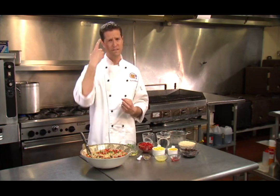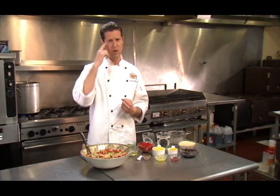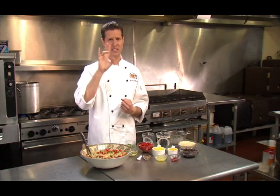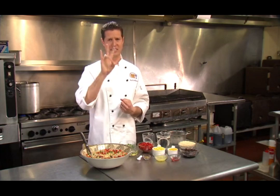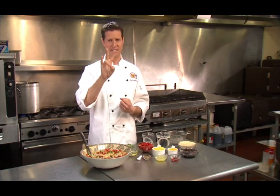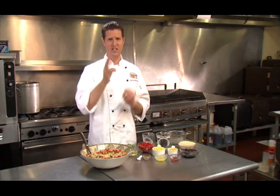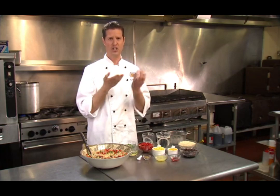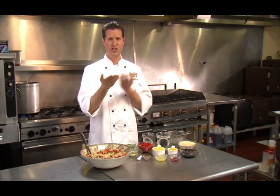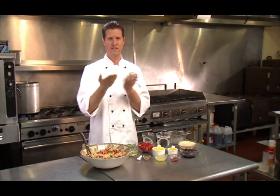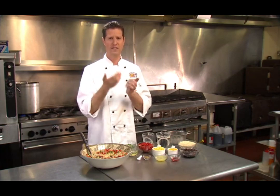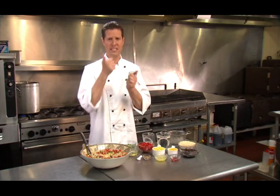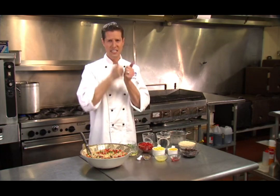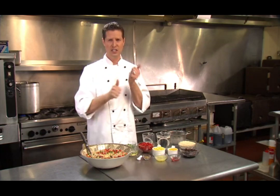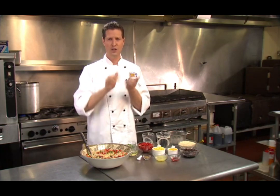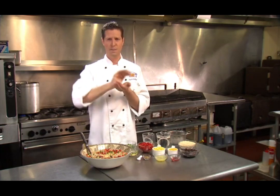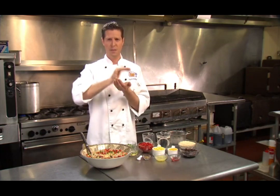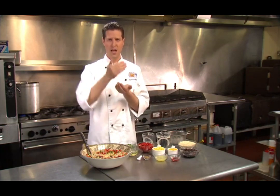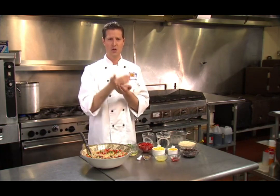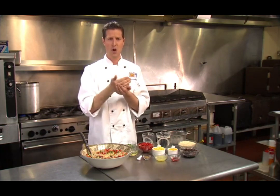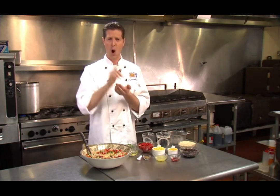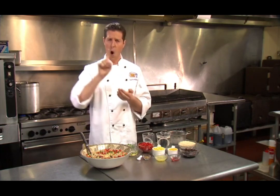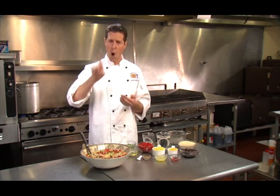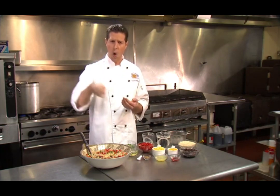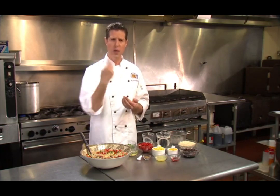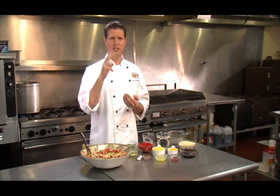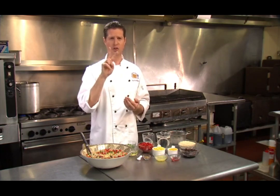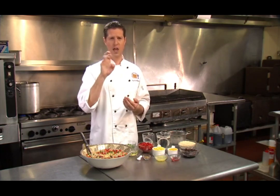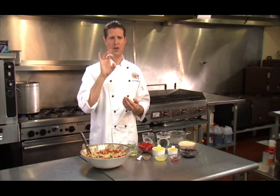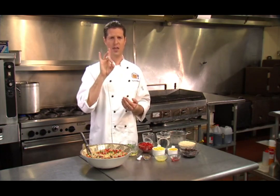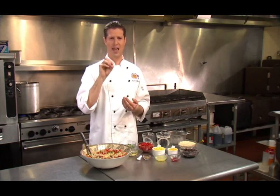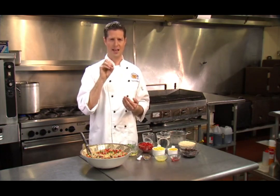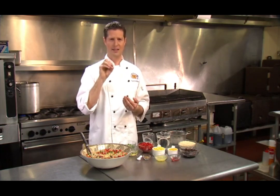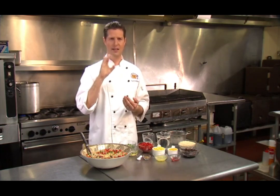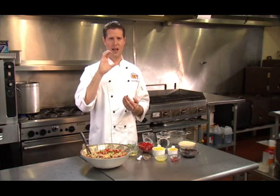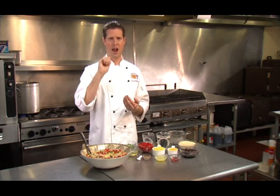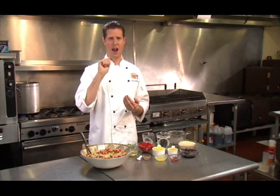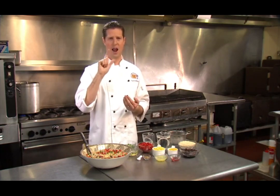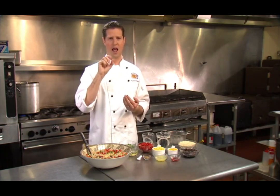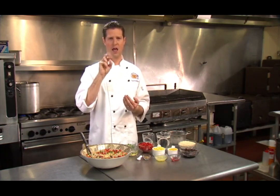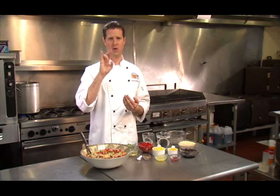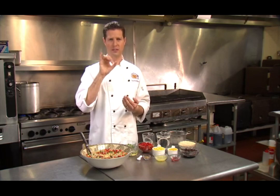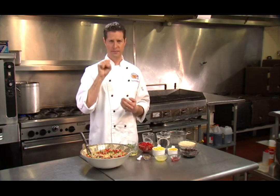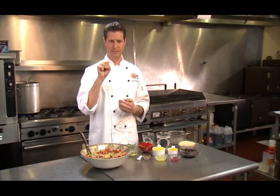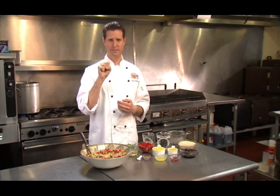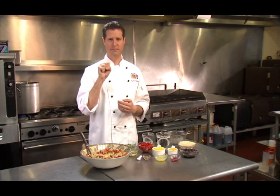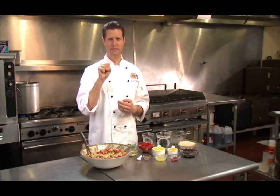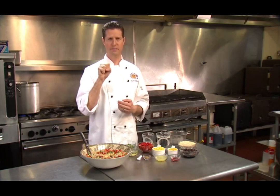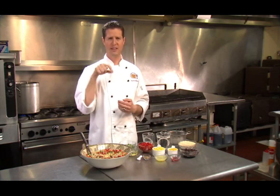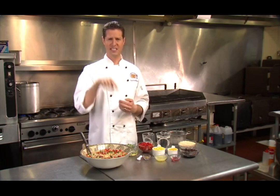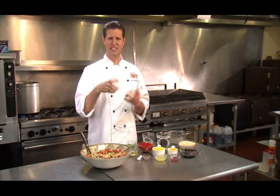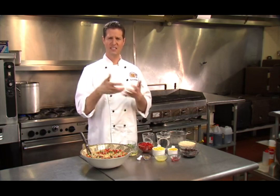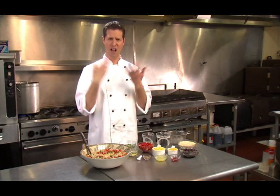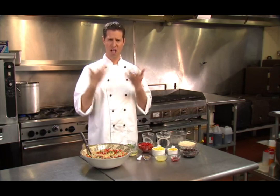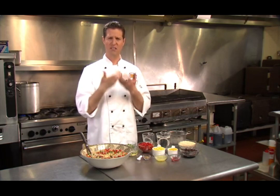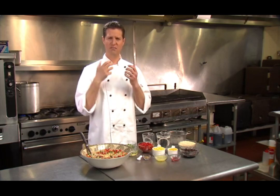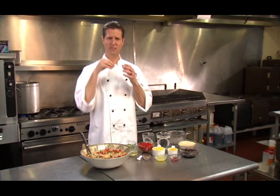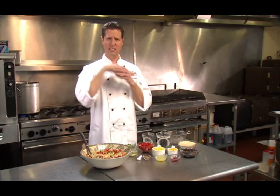It is good for 7 servings and only has 280 calories each. This salad can be kept